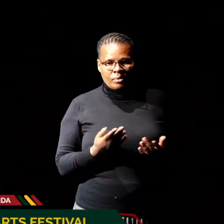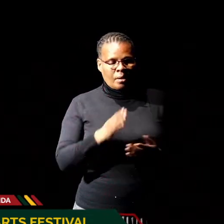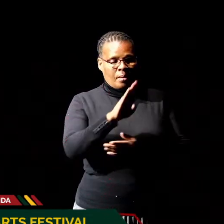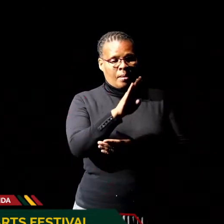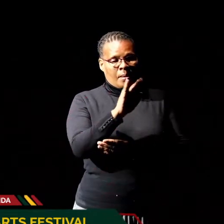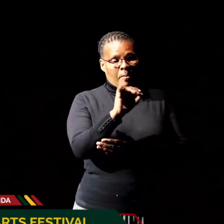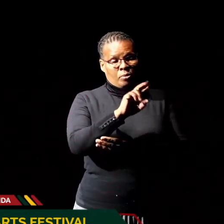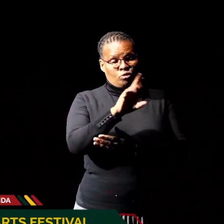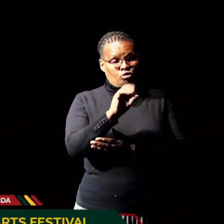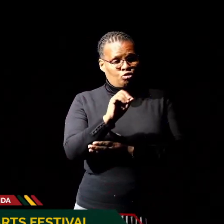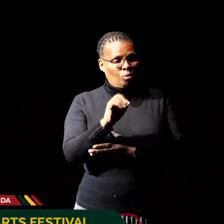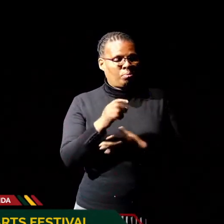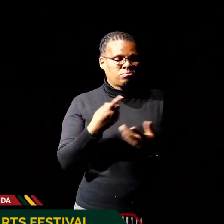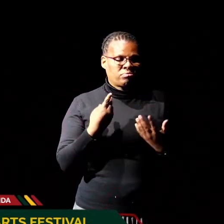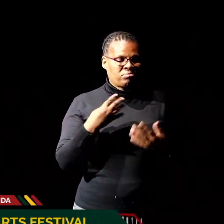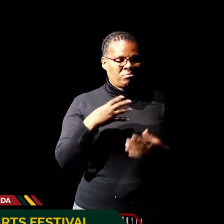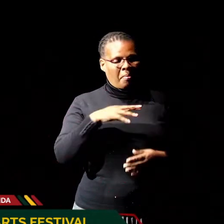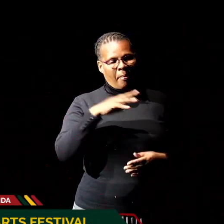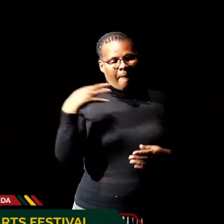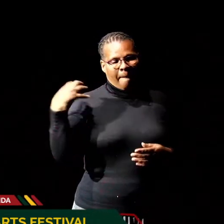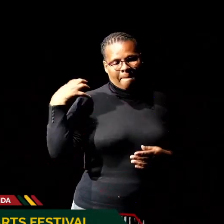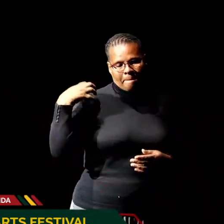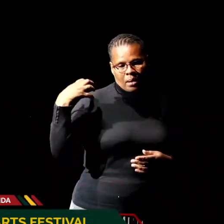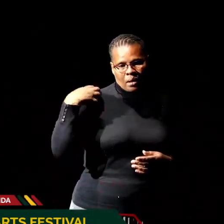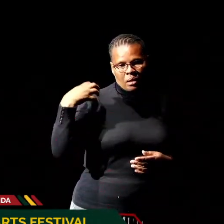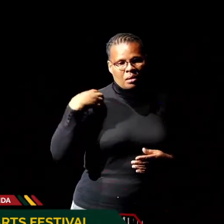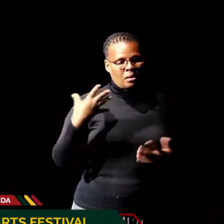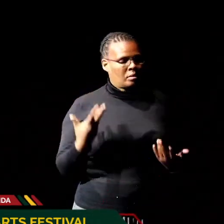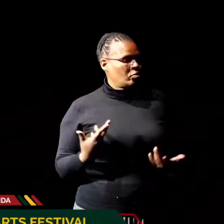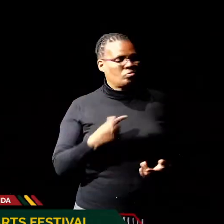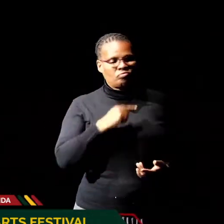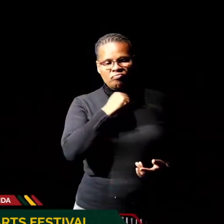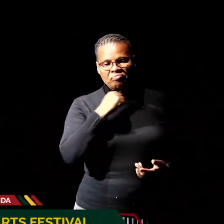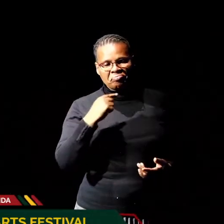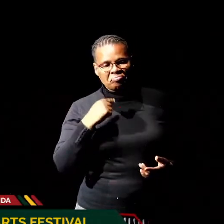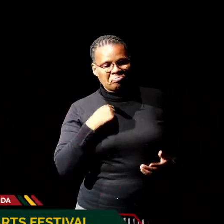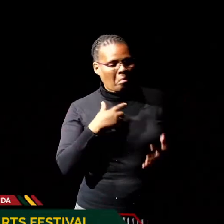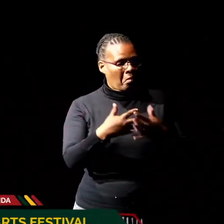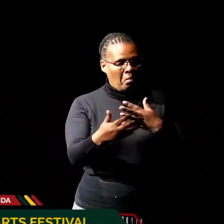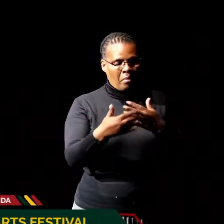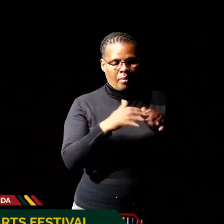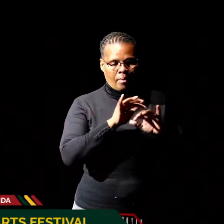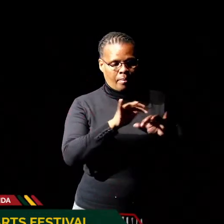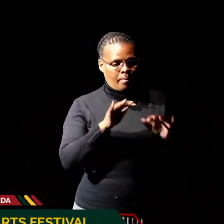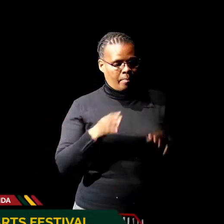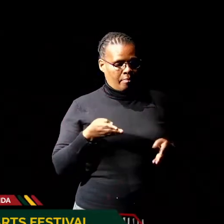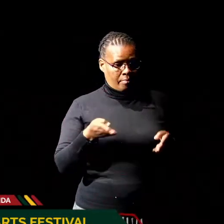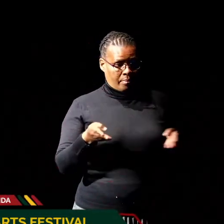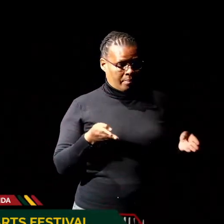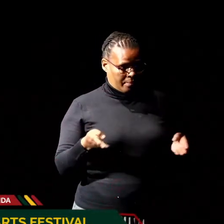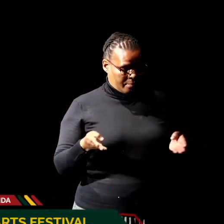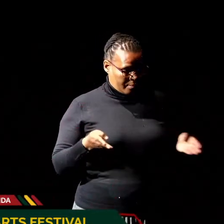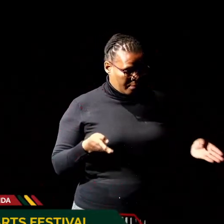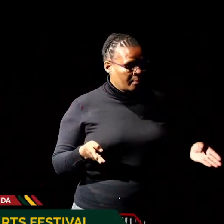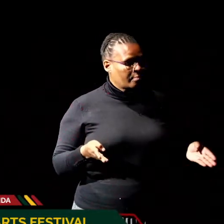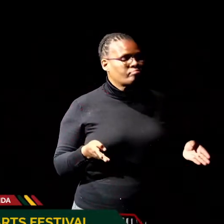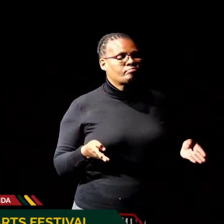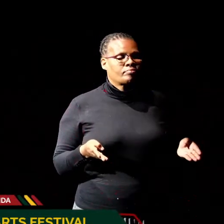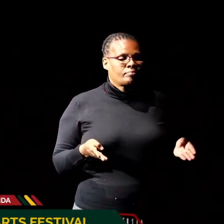bishops, ministers, priests, and everyone around, leaders from the